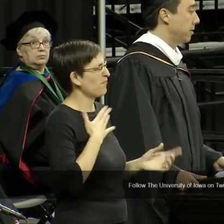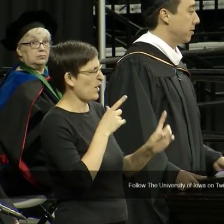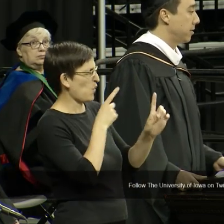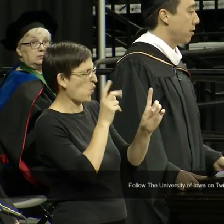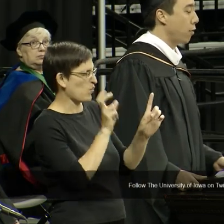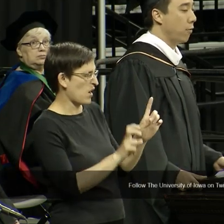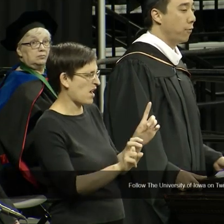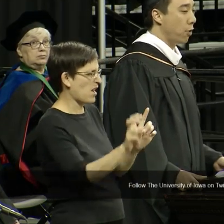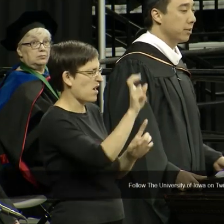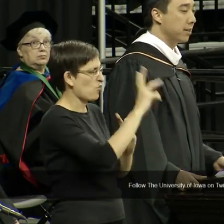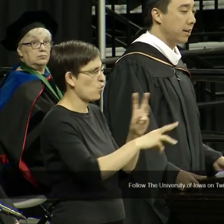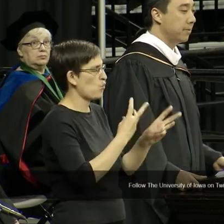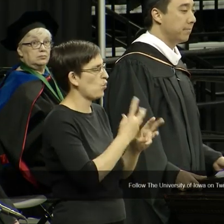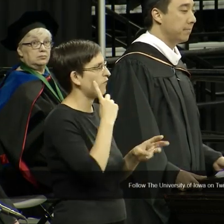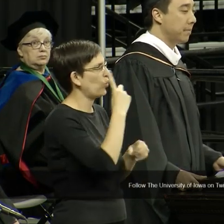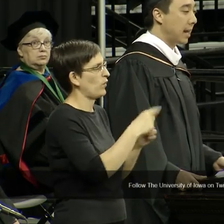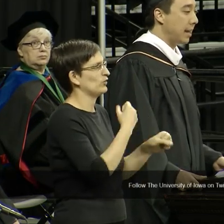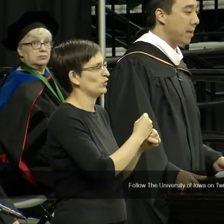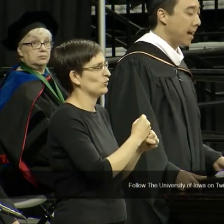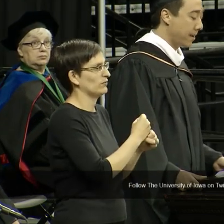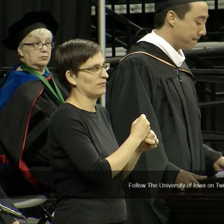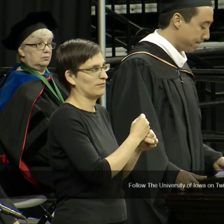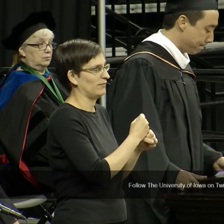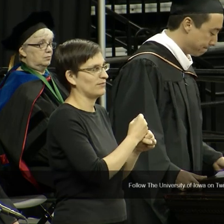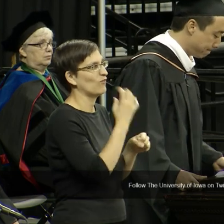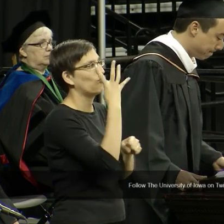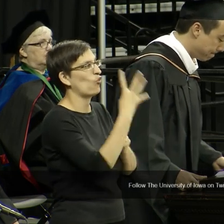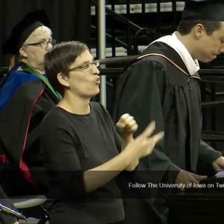year. 4 years later, I came back.